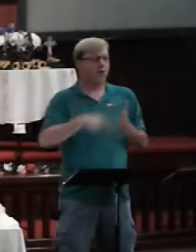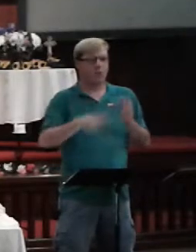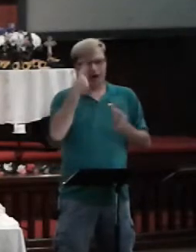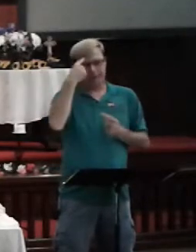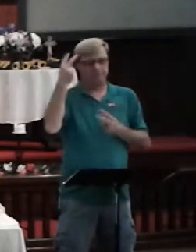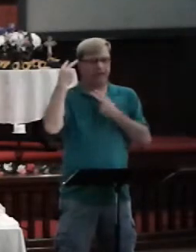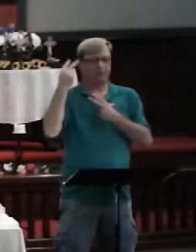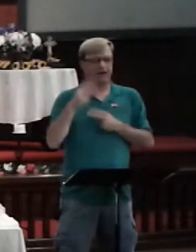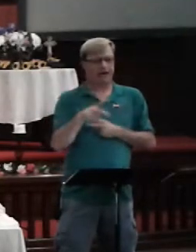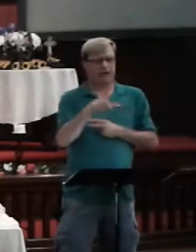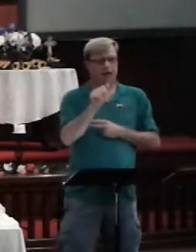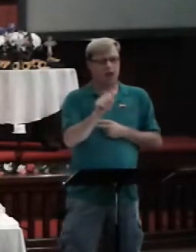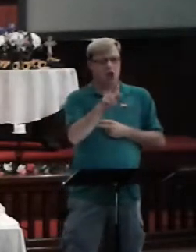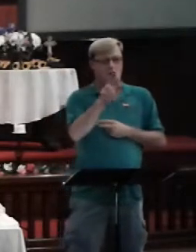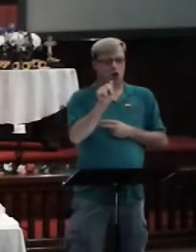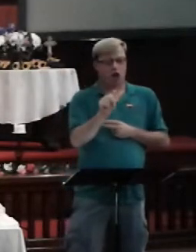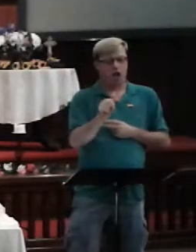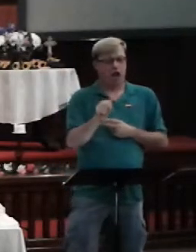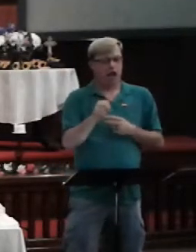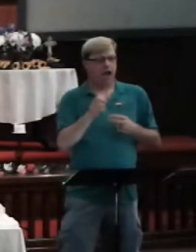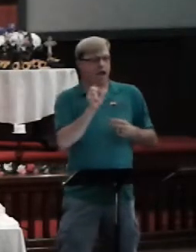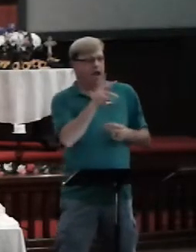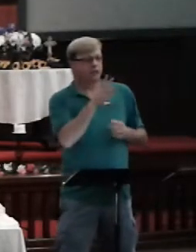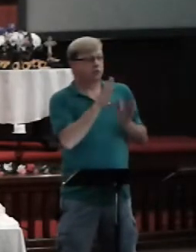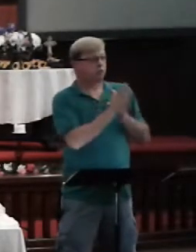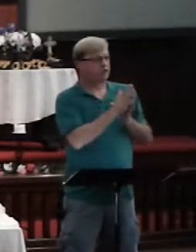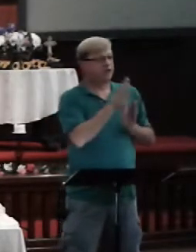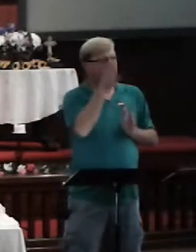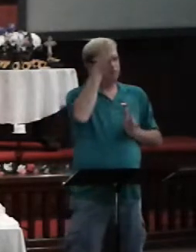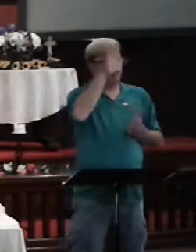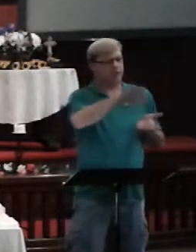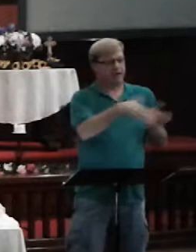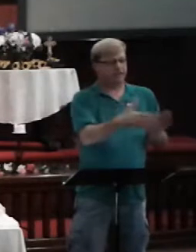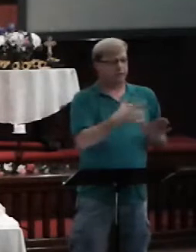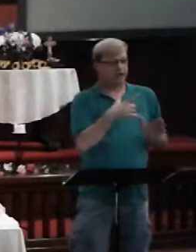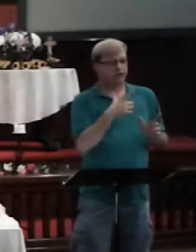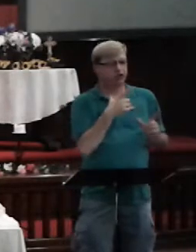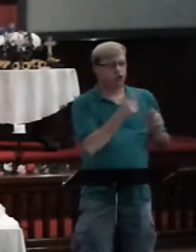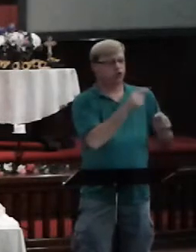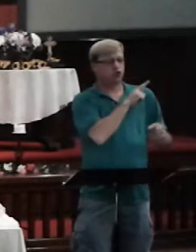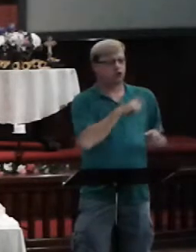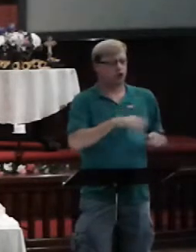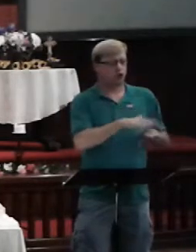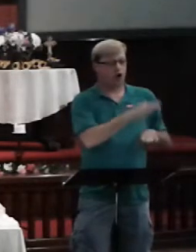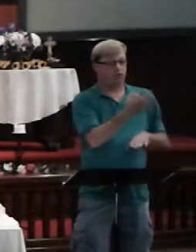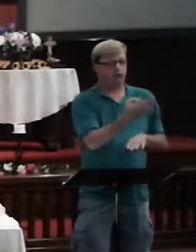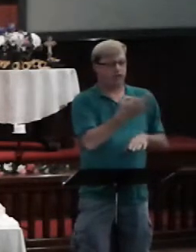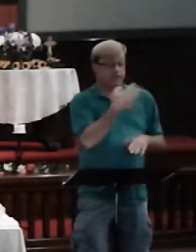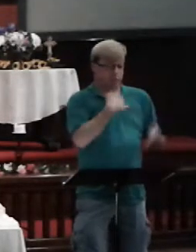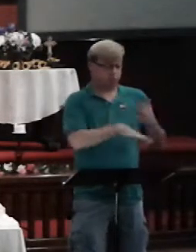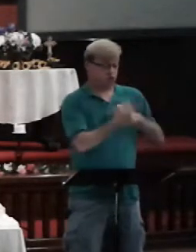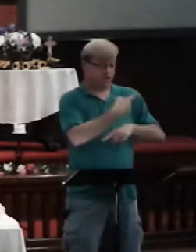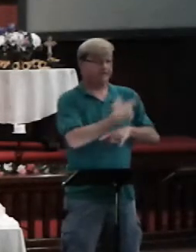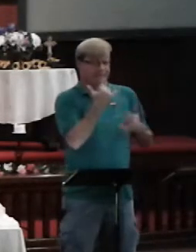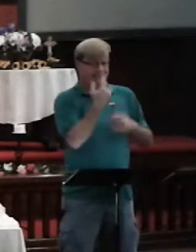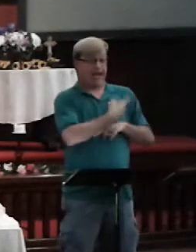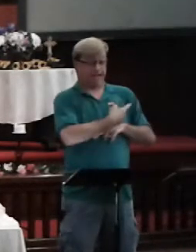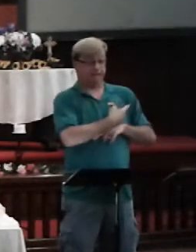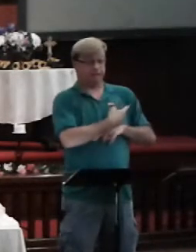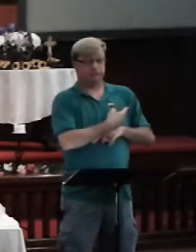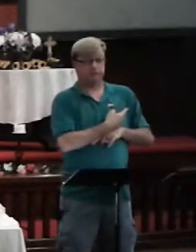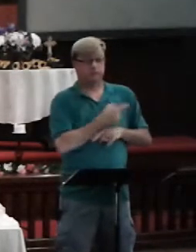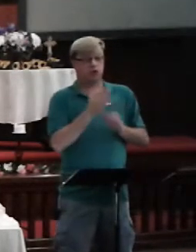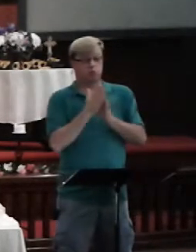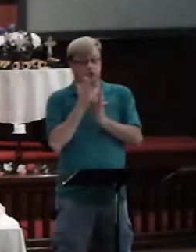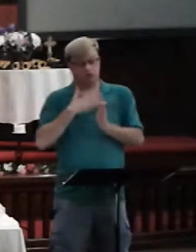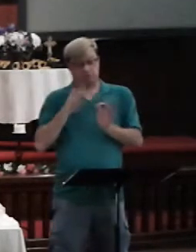Laura Mabes asked prayer. Her father passed away and went to the Lord on Friday, and his birthday is today.